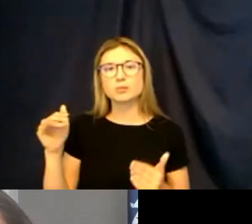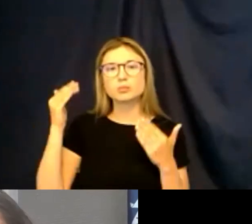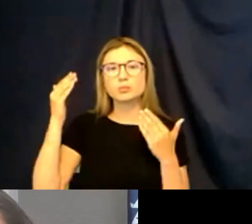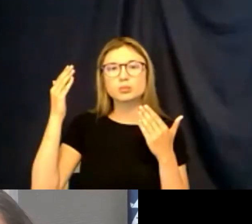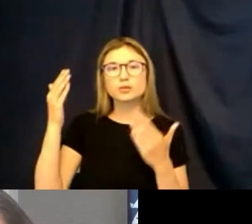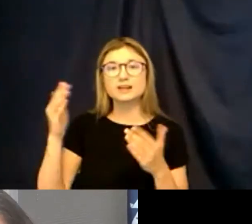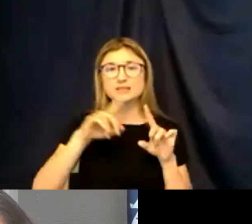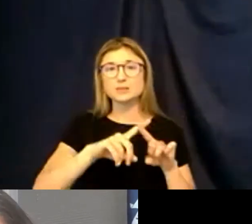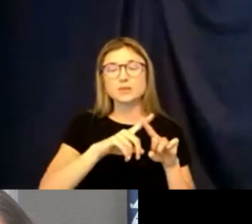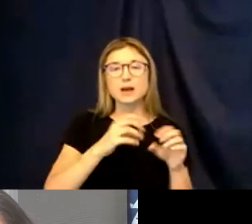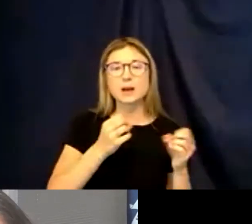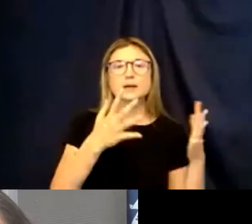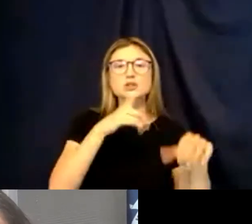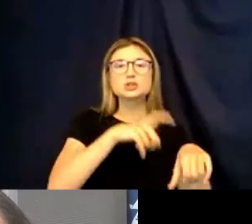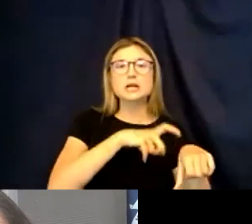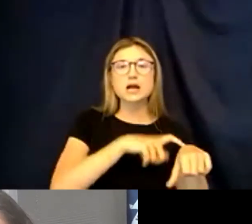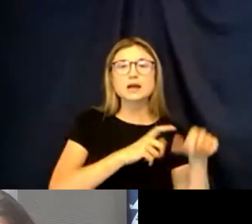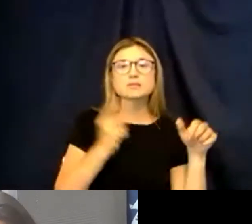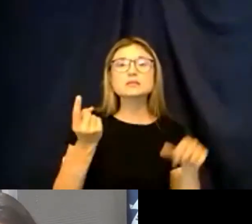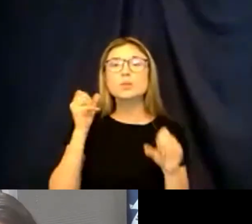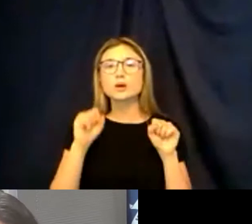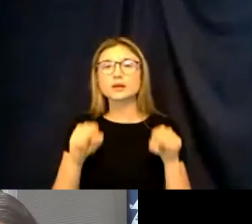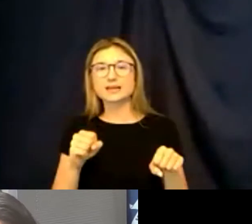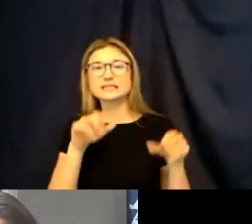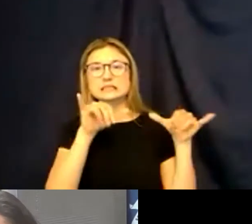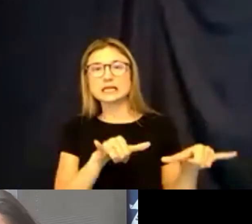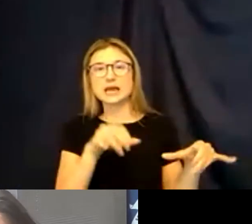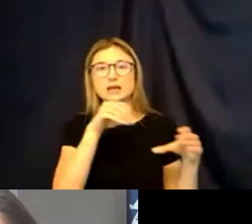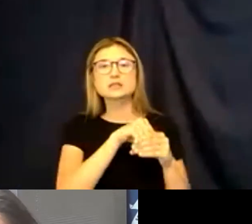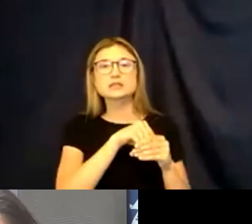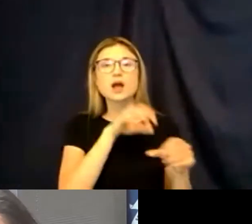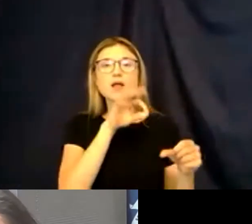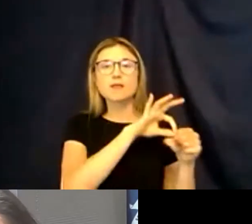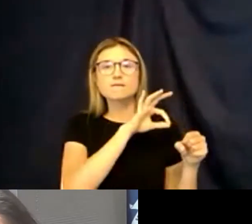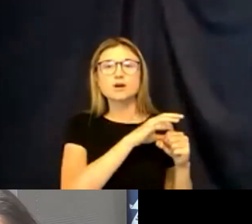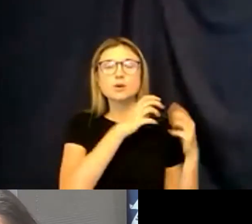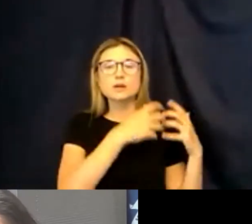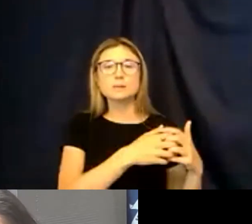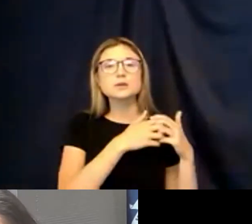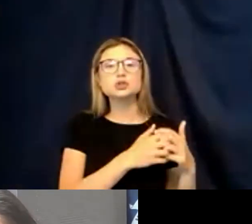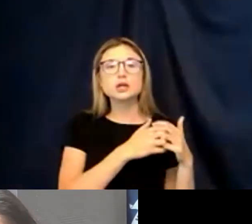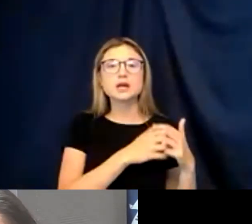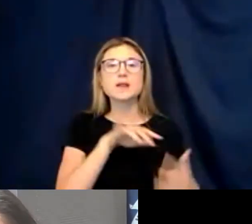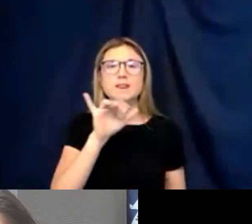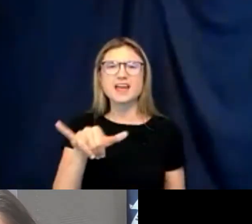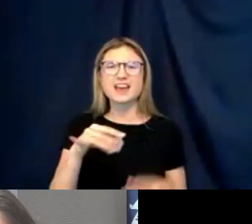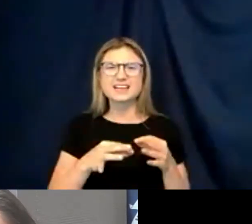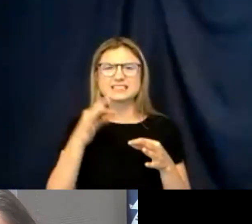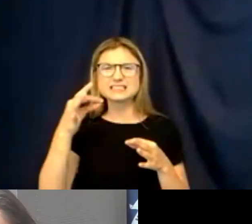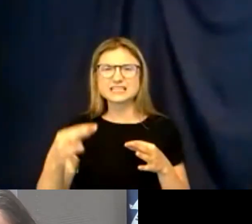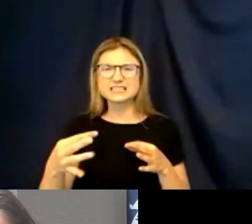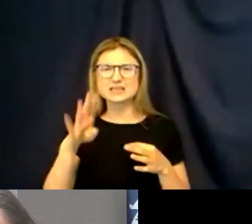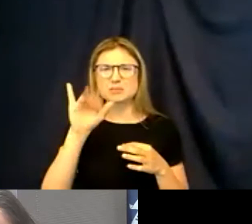person may remain in a voting machine. And so that gives an extension of 3 minutes, I